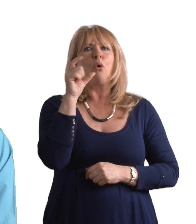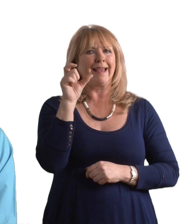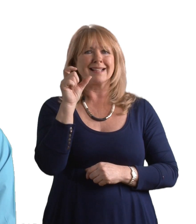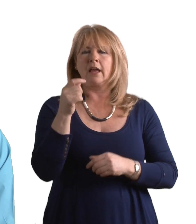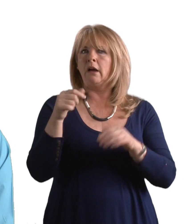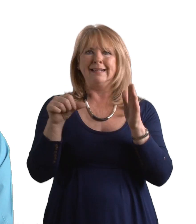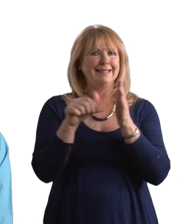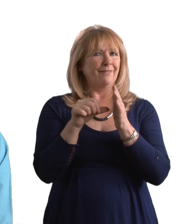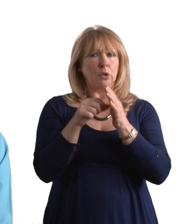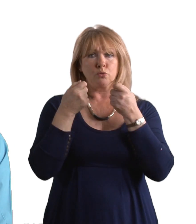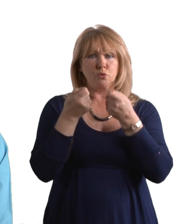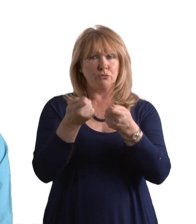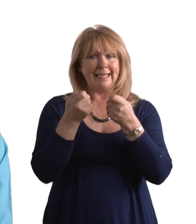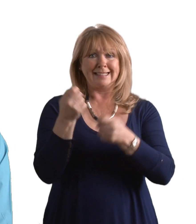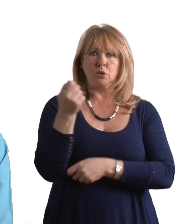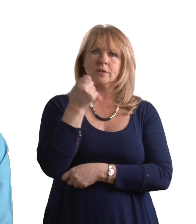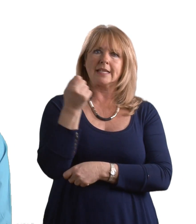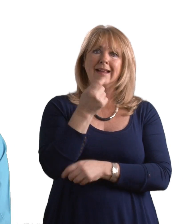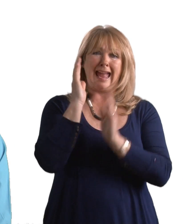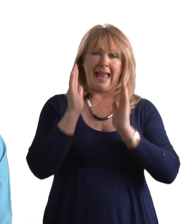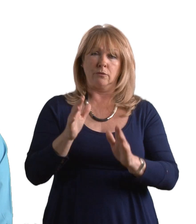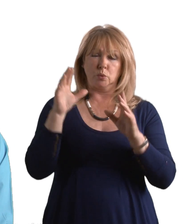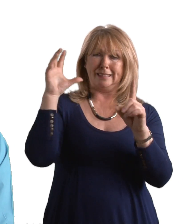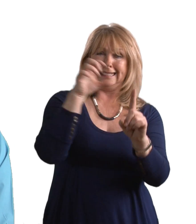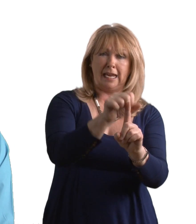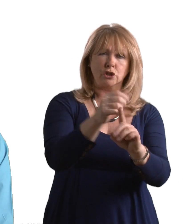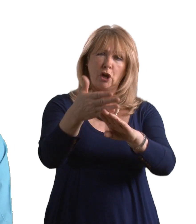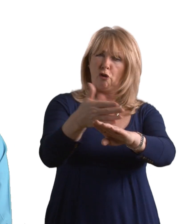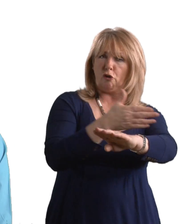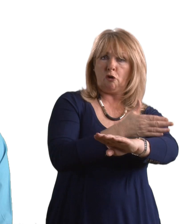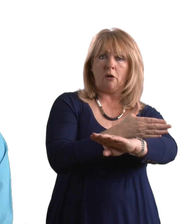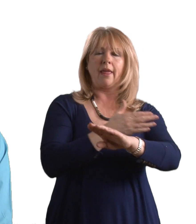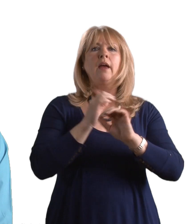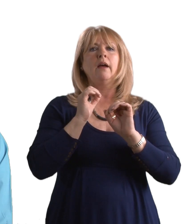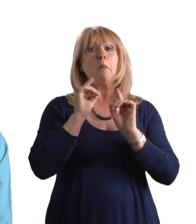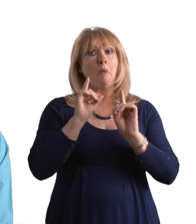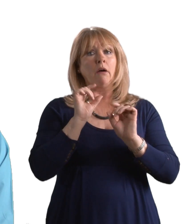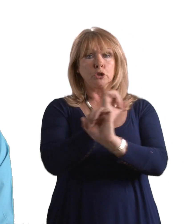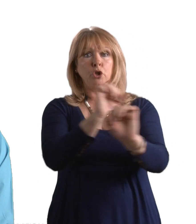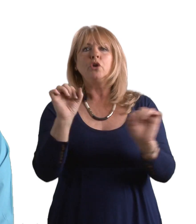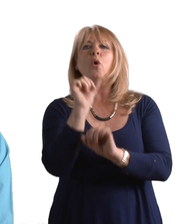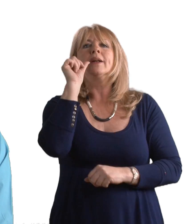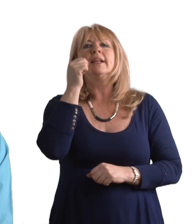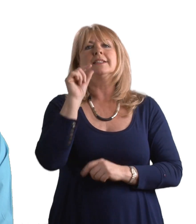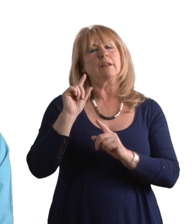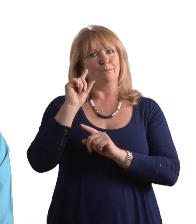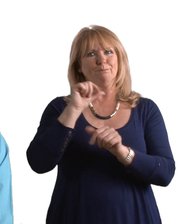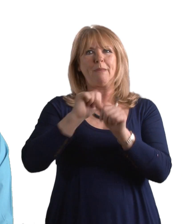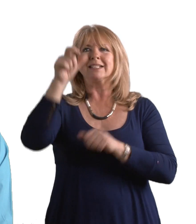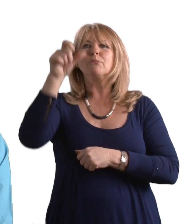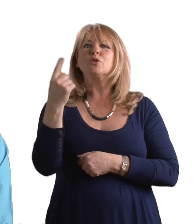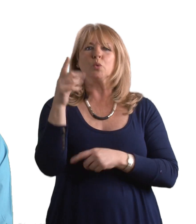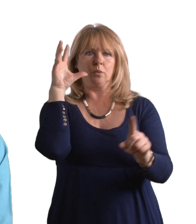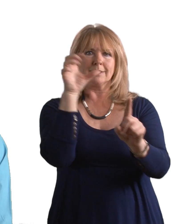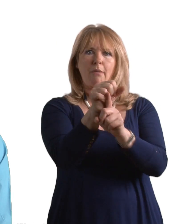Oral cancer is very difficult to treat successfully unless it is caught very early. Your dentist is in the best position to detect